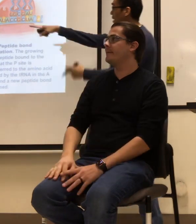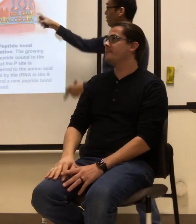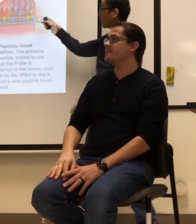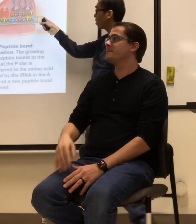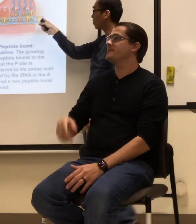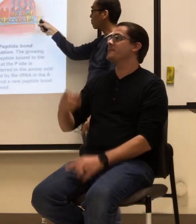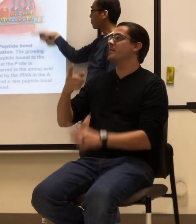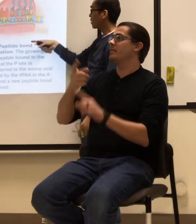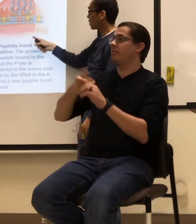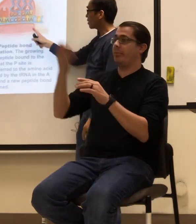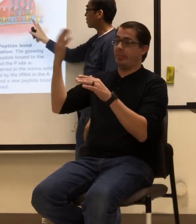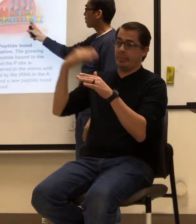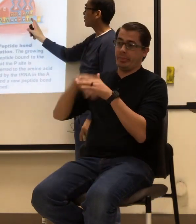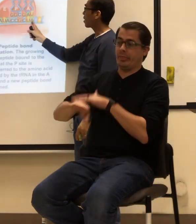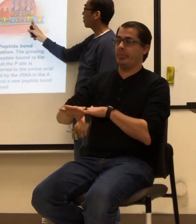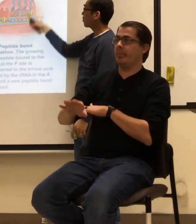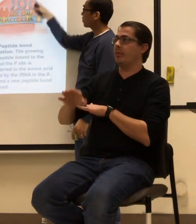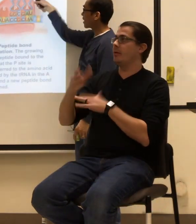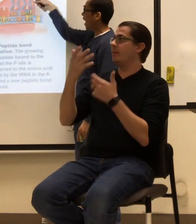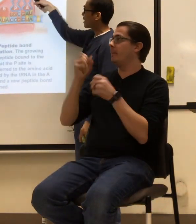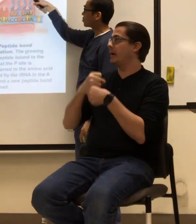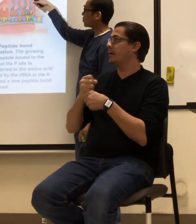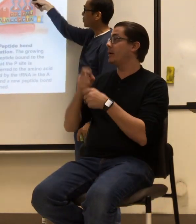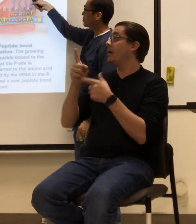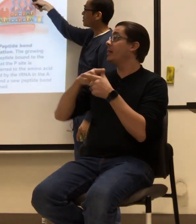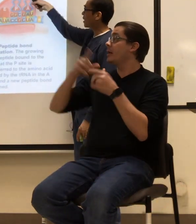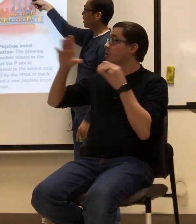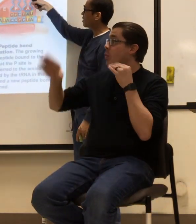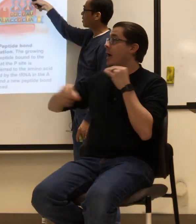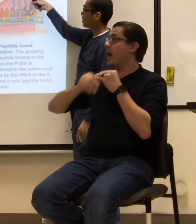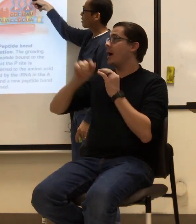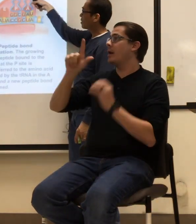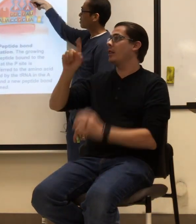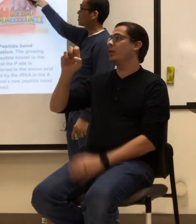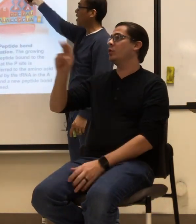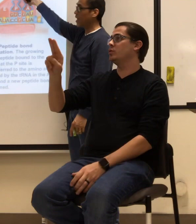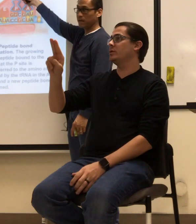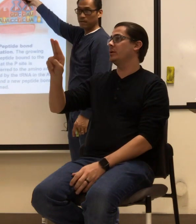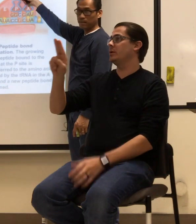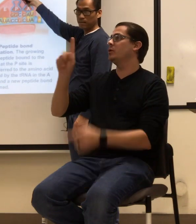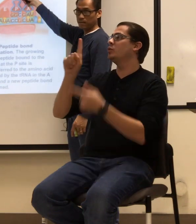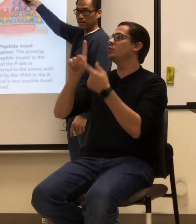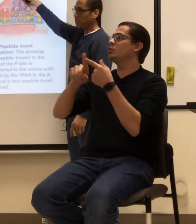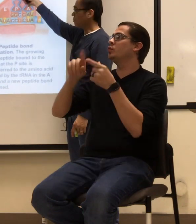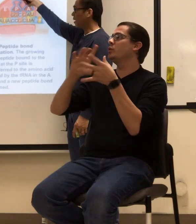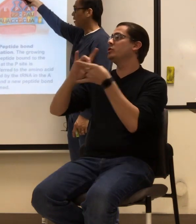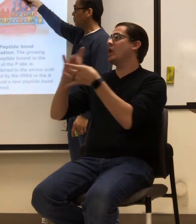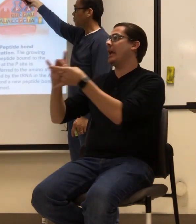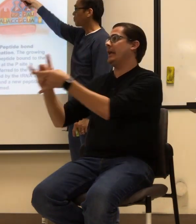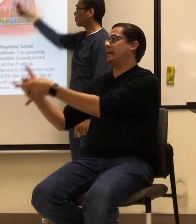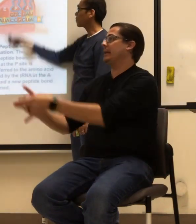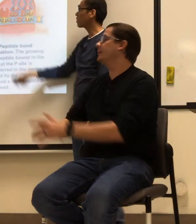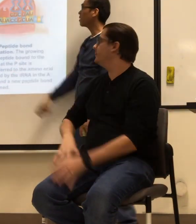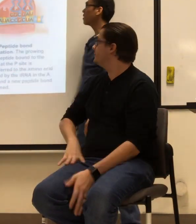You went from there to here. There you go. You're going to add your leucine to the chain,